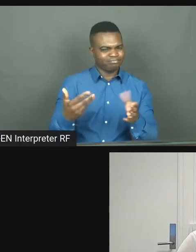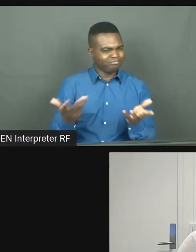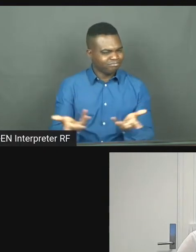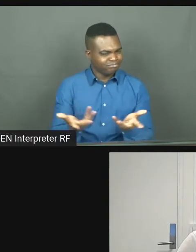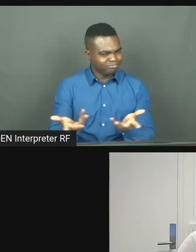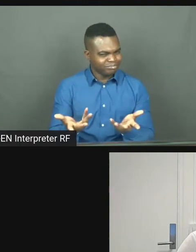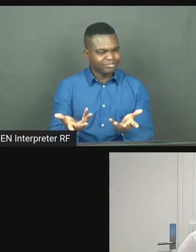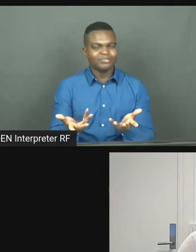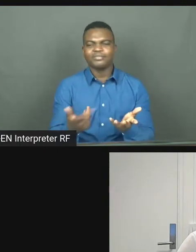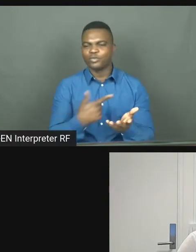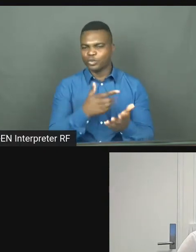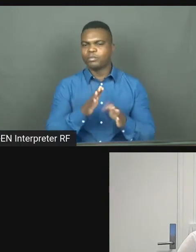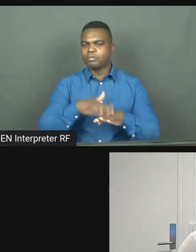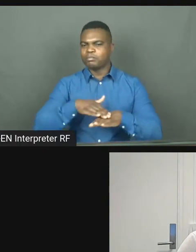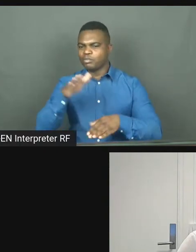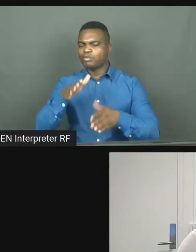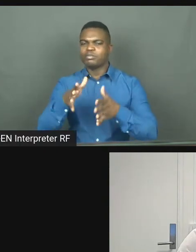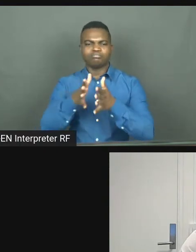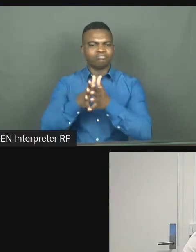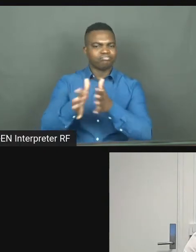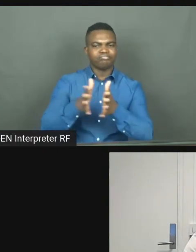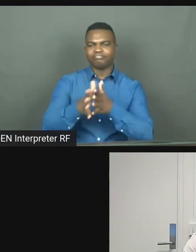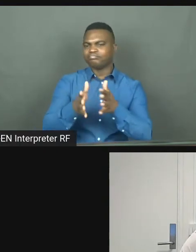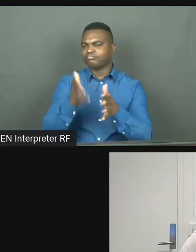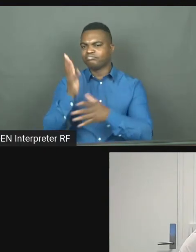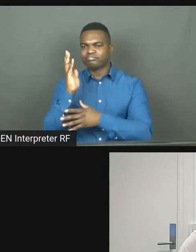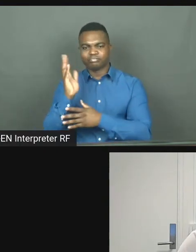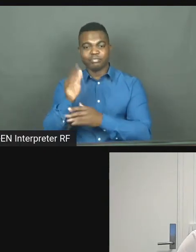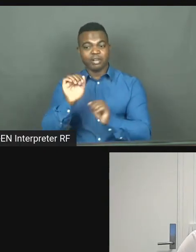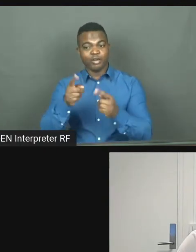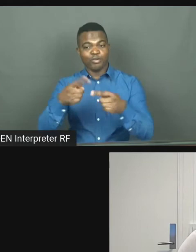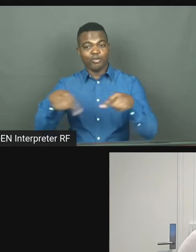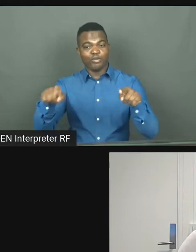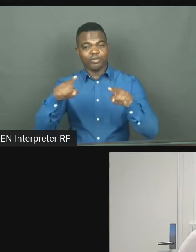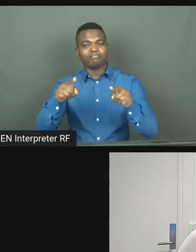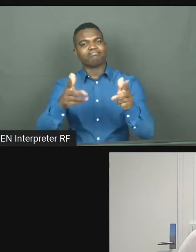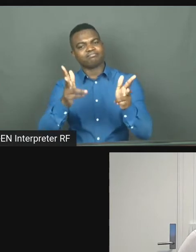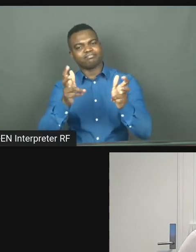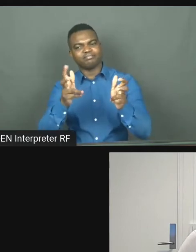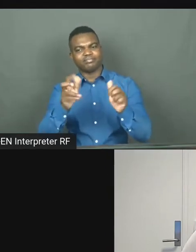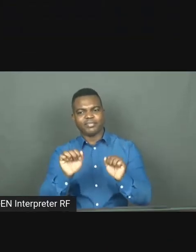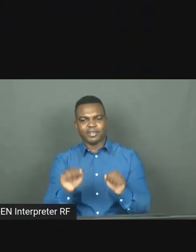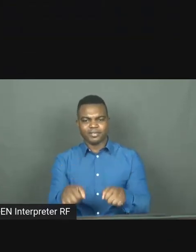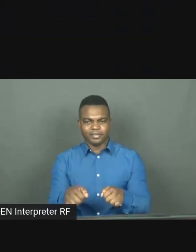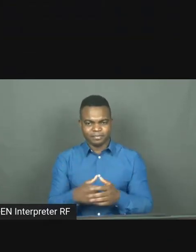I can hand over to you, thank you so much for joining us today.